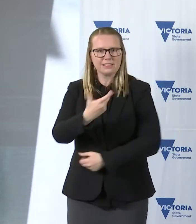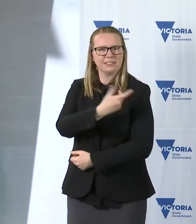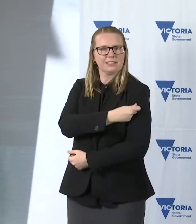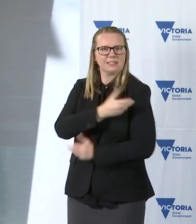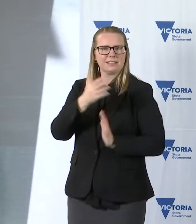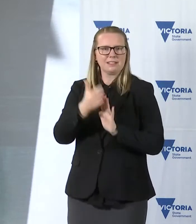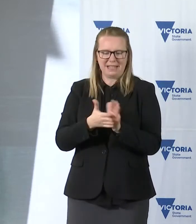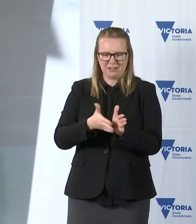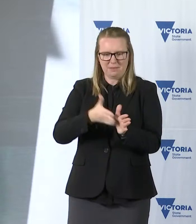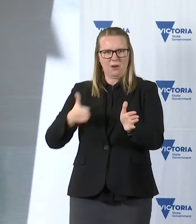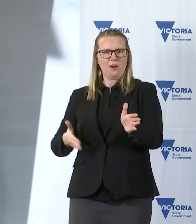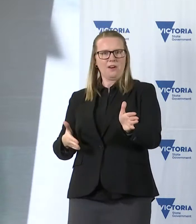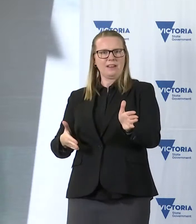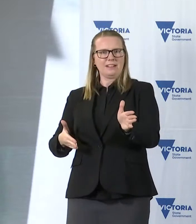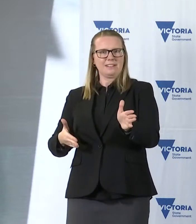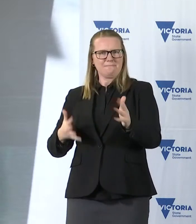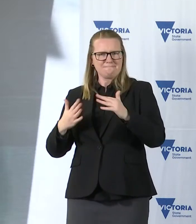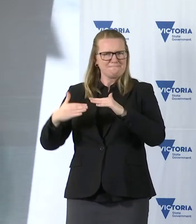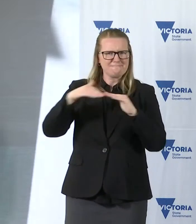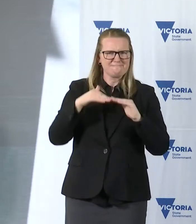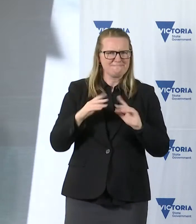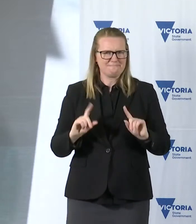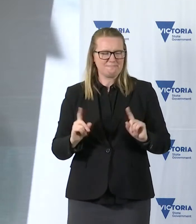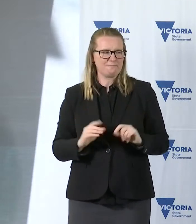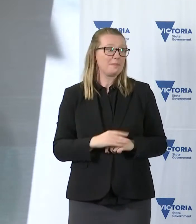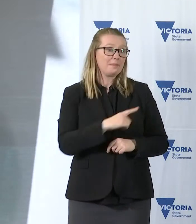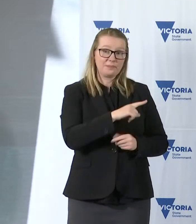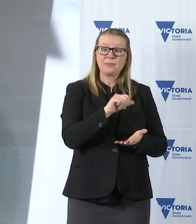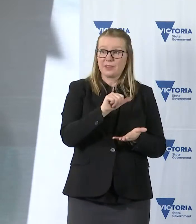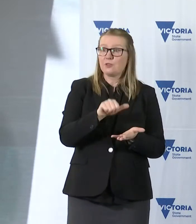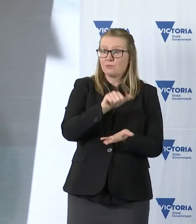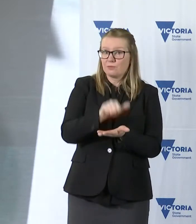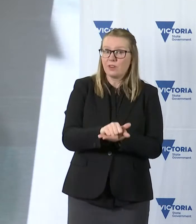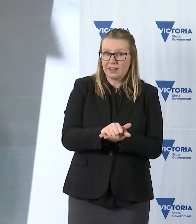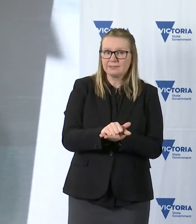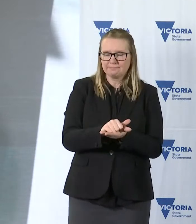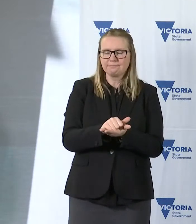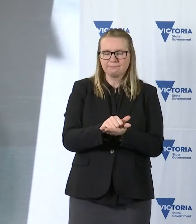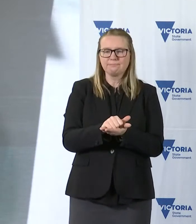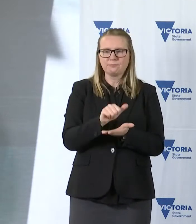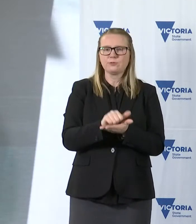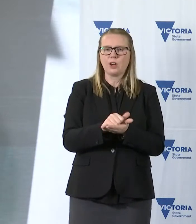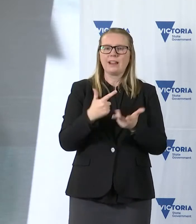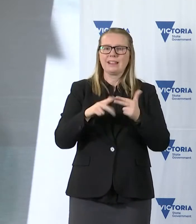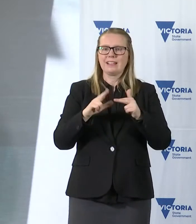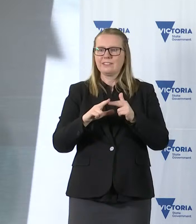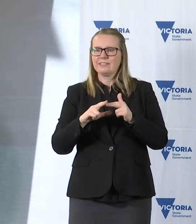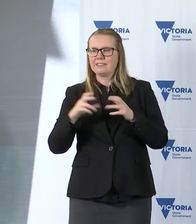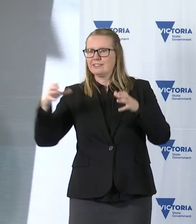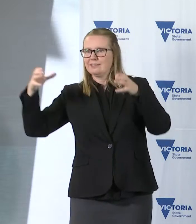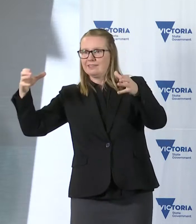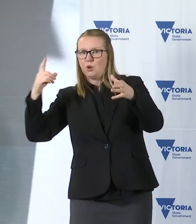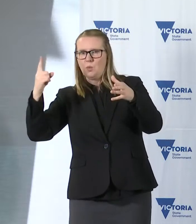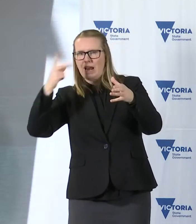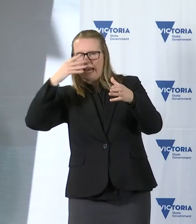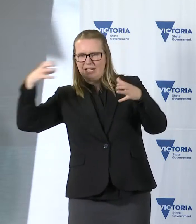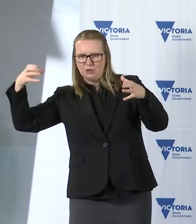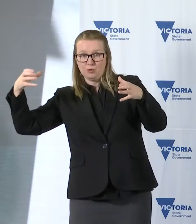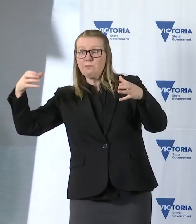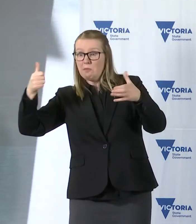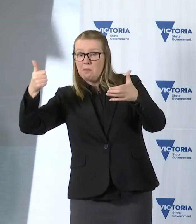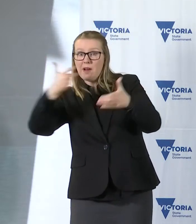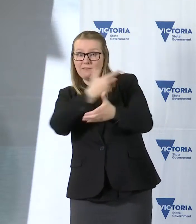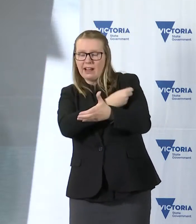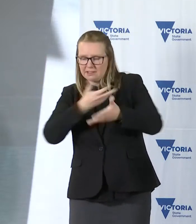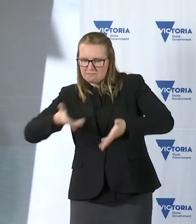of those issues of inequity. If there's an entire large age cohort who haven't yet had an opportunity to be